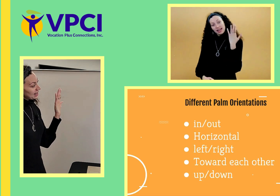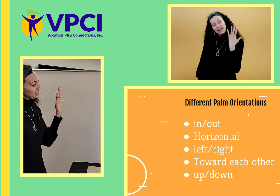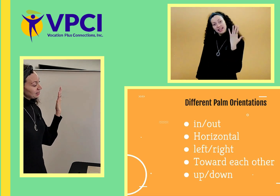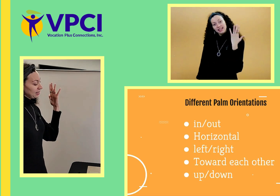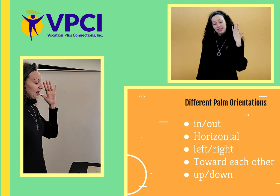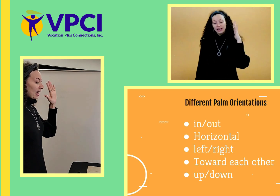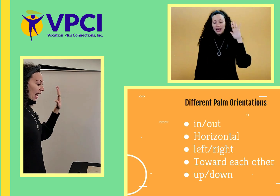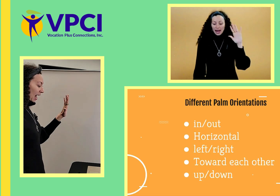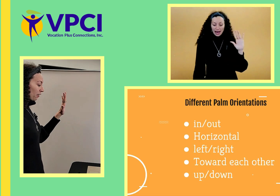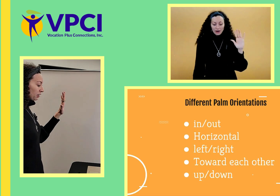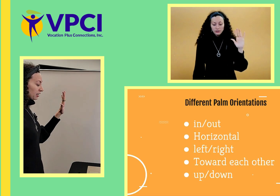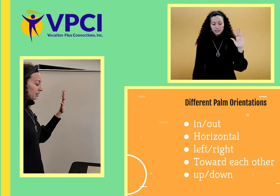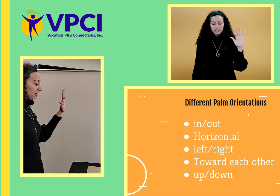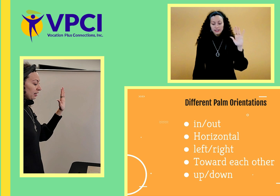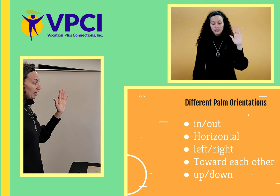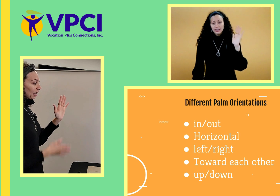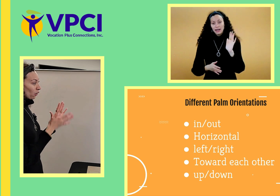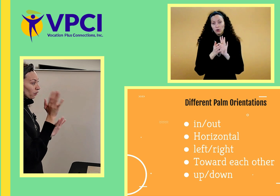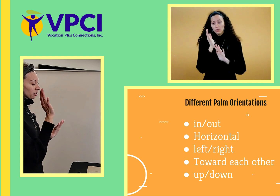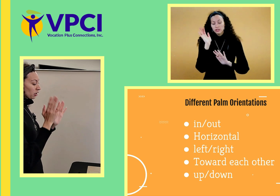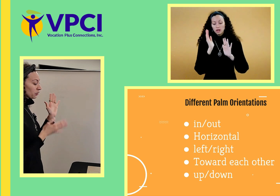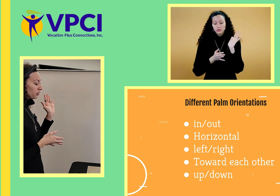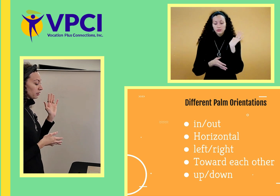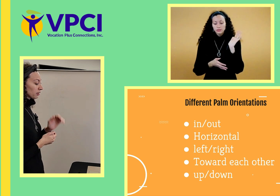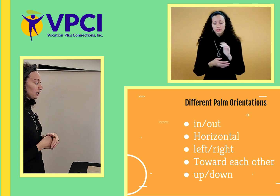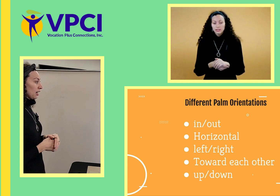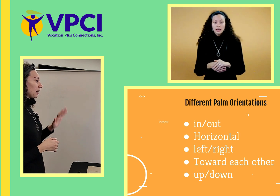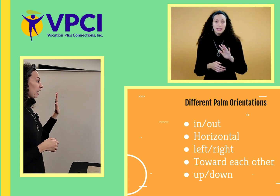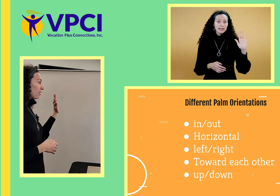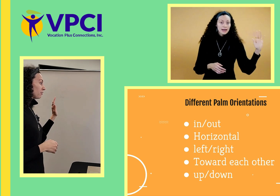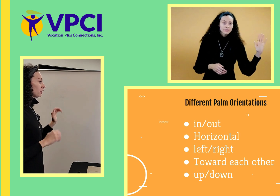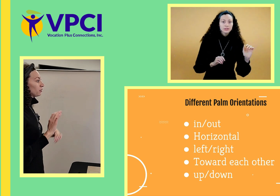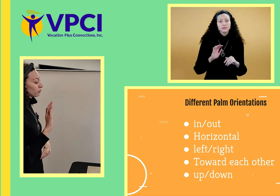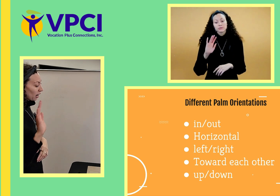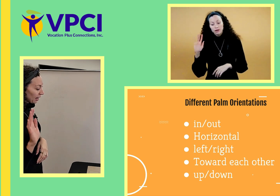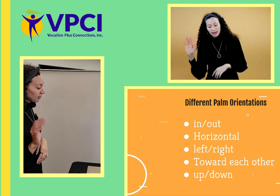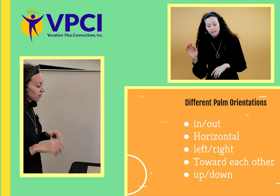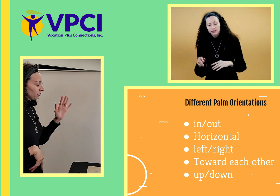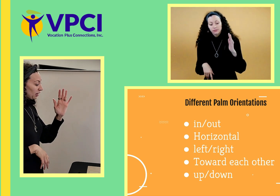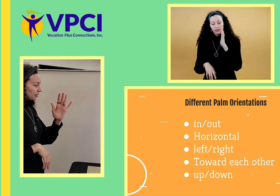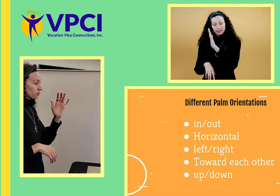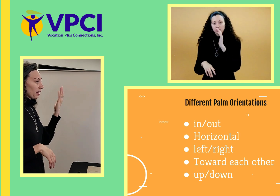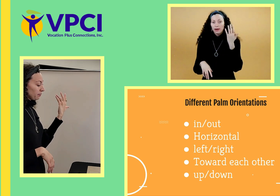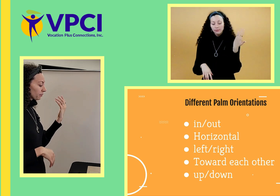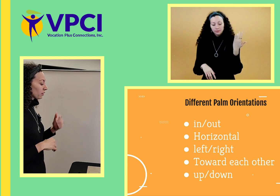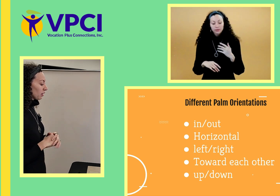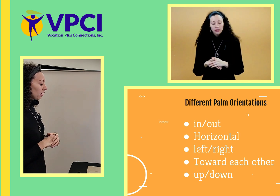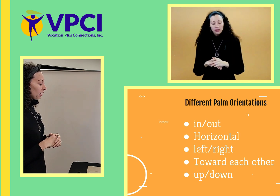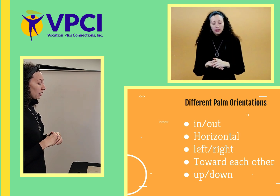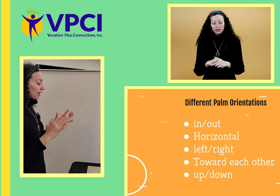include in, out, like a horizontal, left, right, or like this